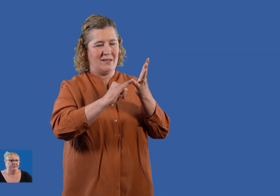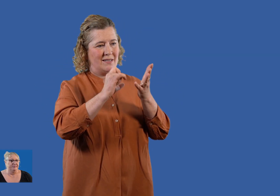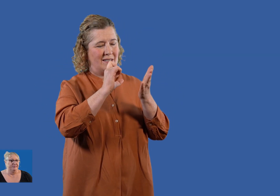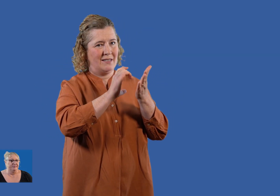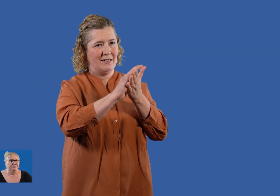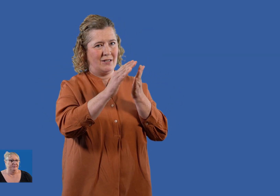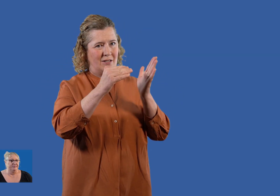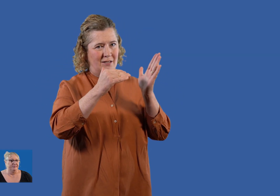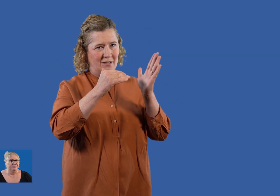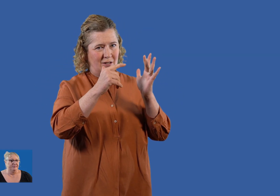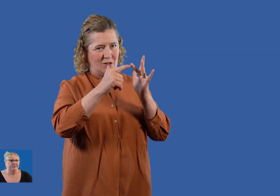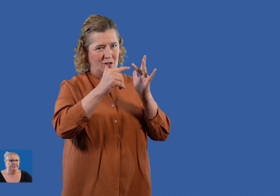schizotypical.